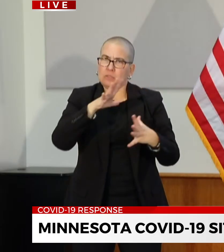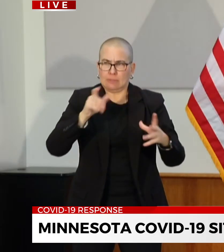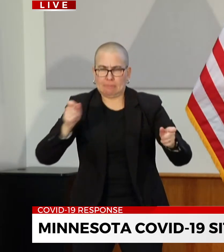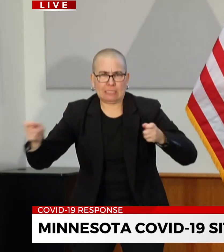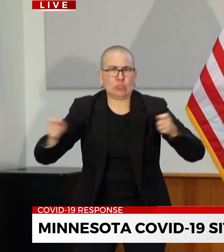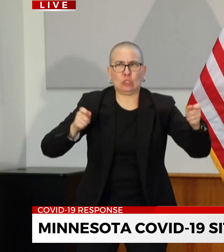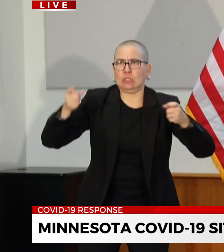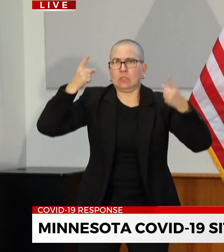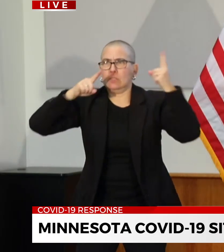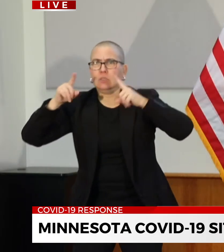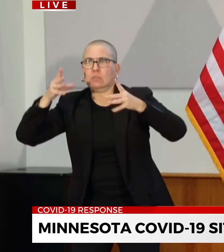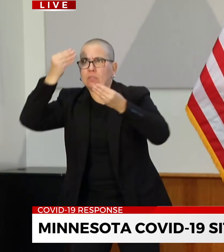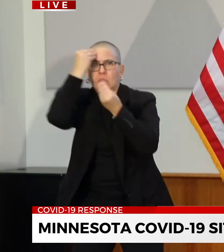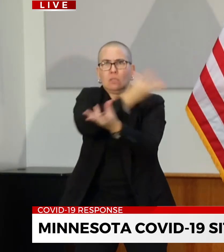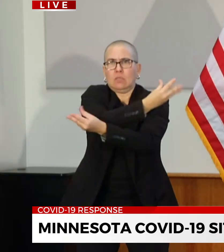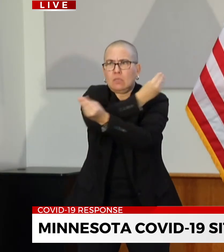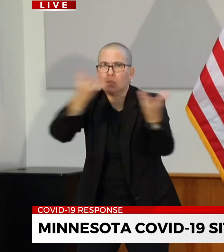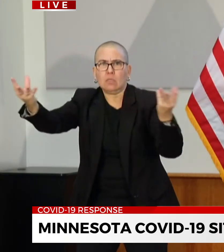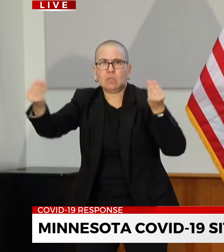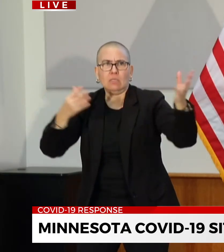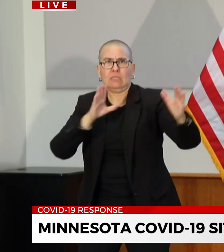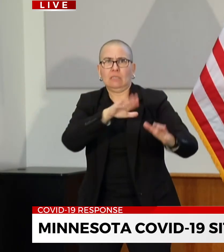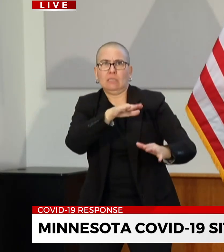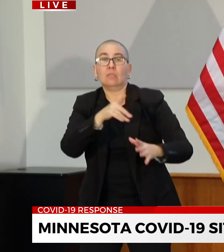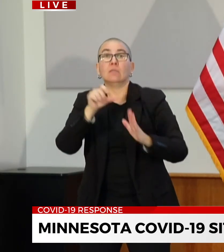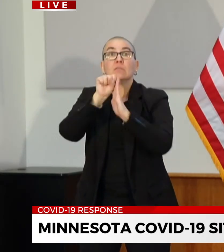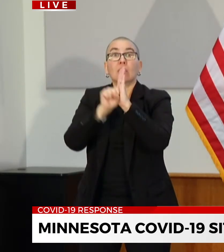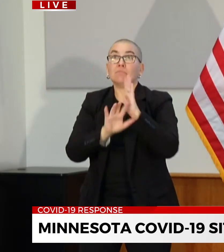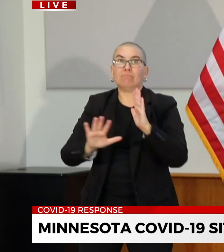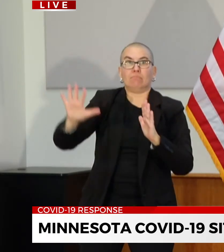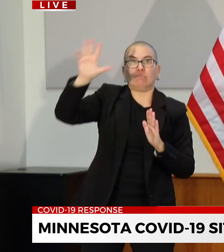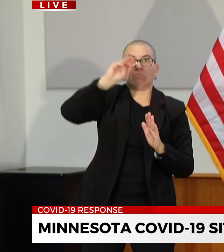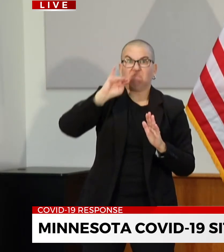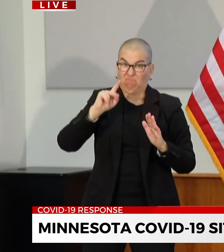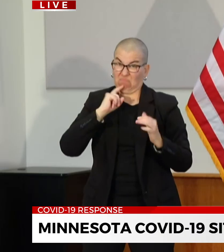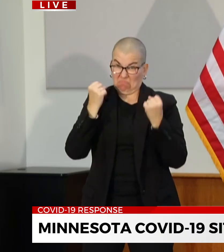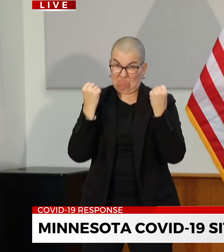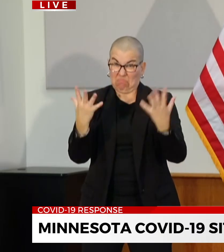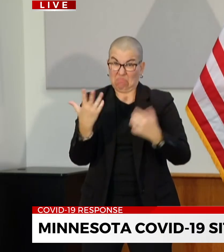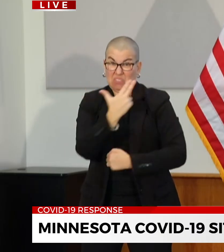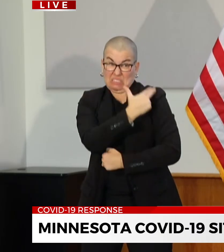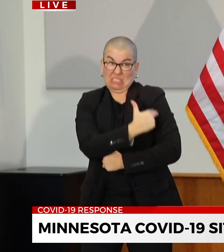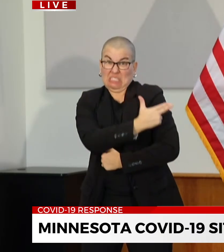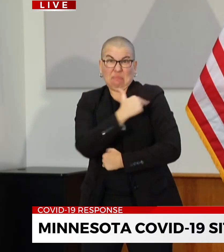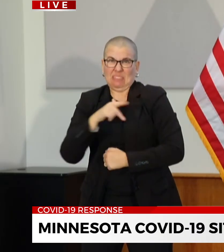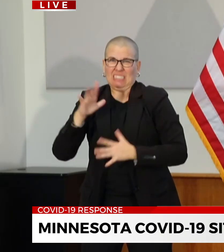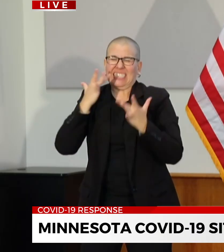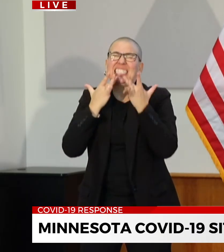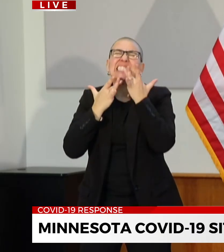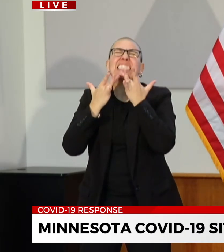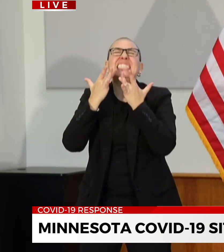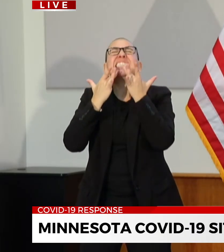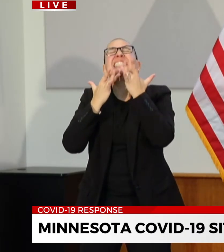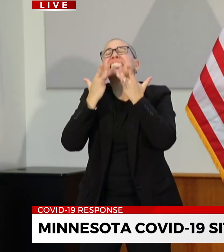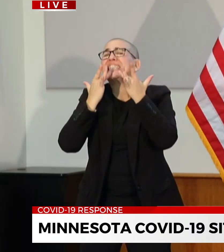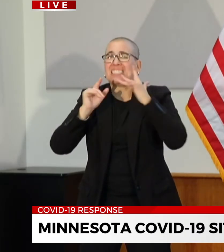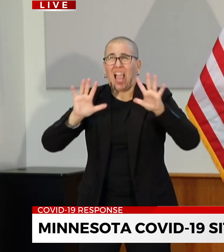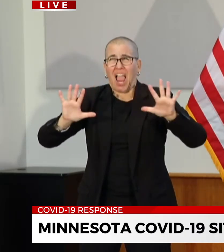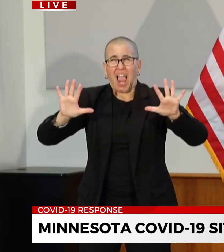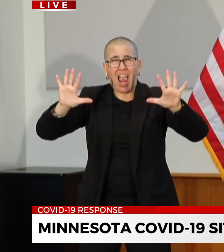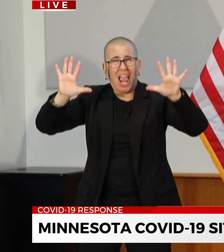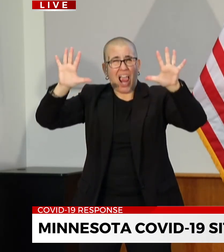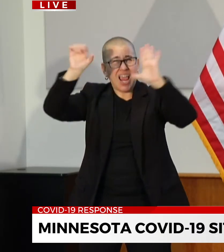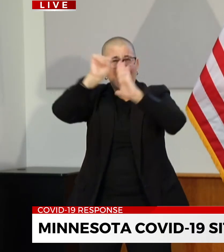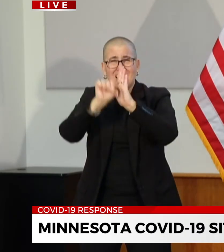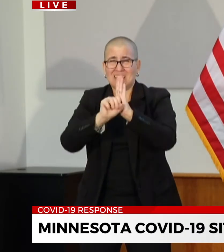as a statewide resource. But many of them are at or almost at capacity recently. And that is an